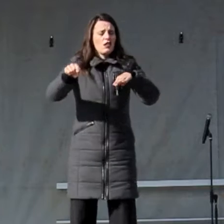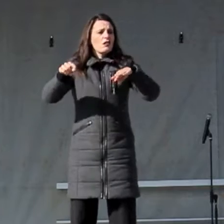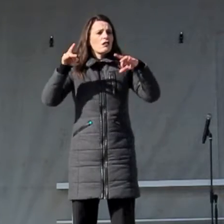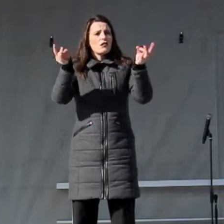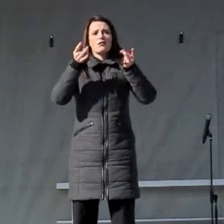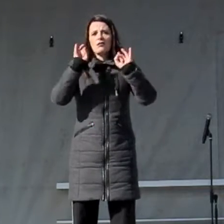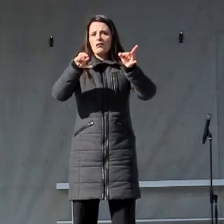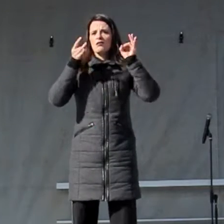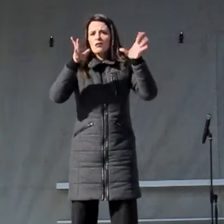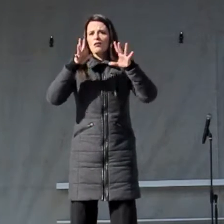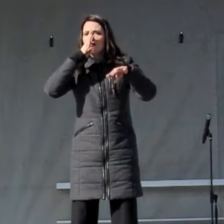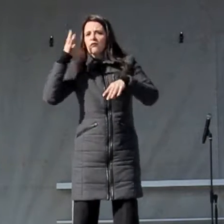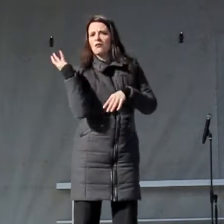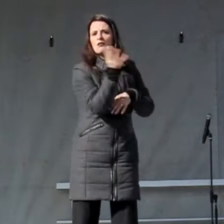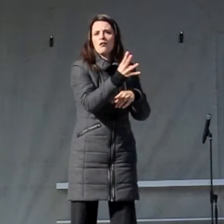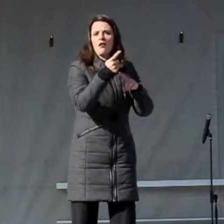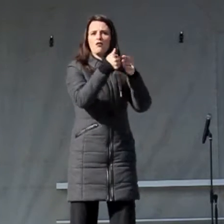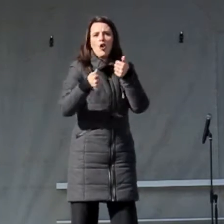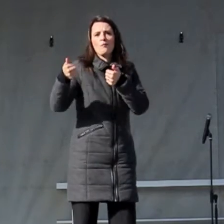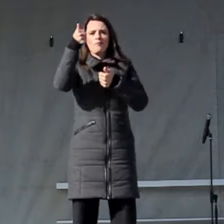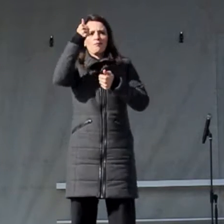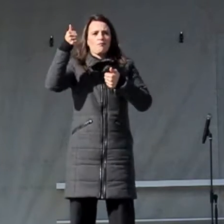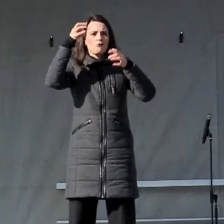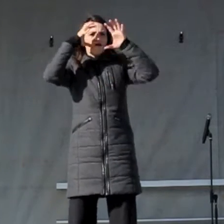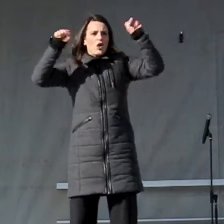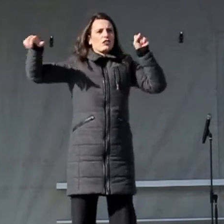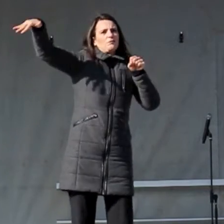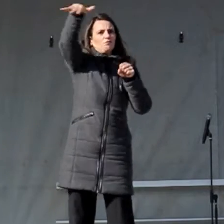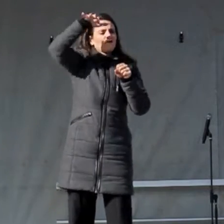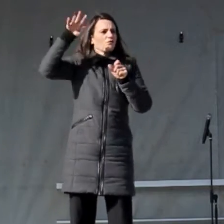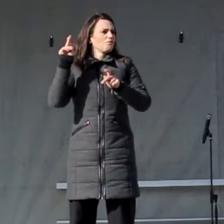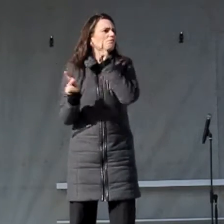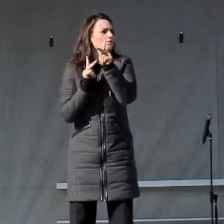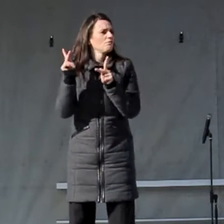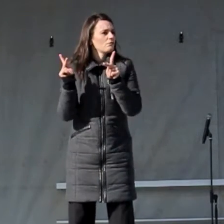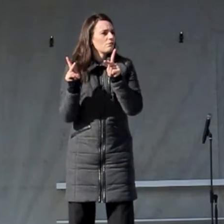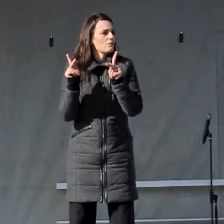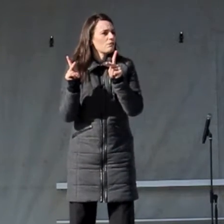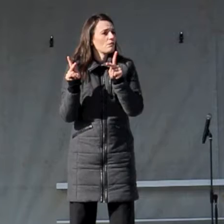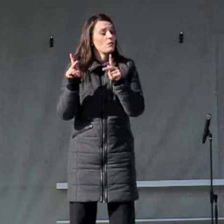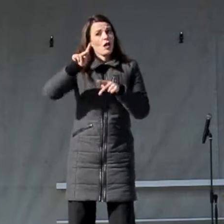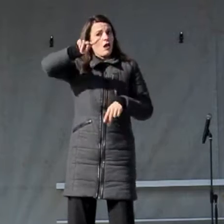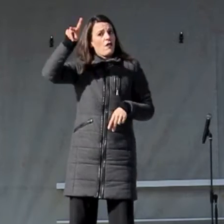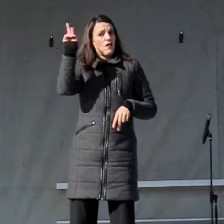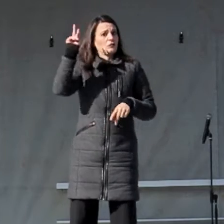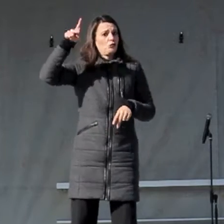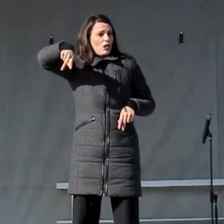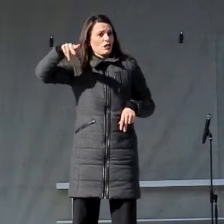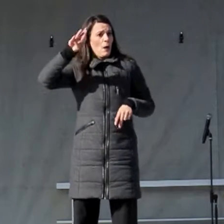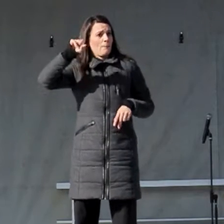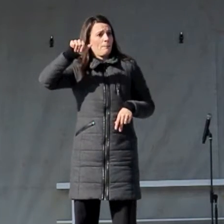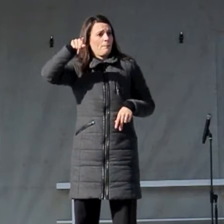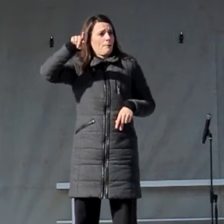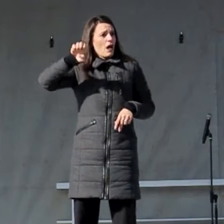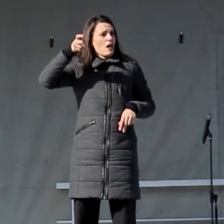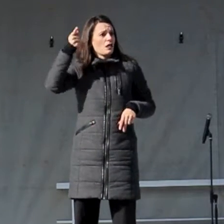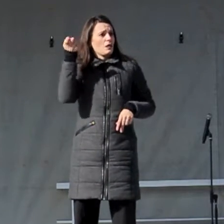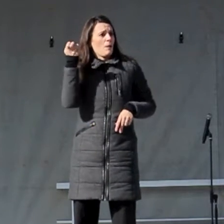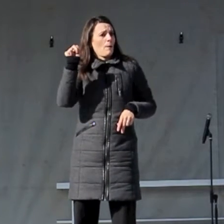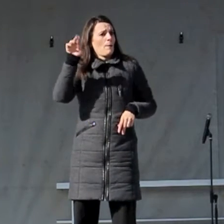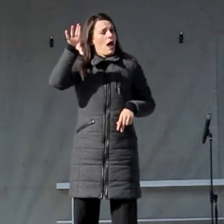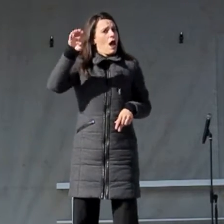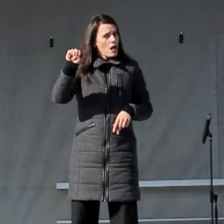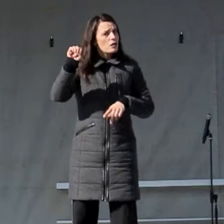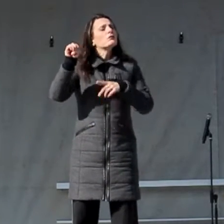obnoxiously overlooked by the administration. Although Vice President Mike Pence vowed